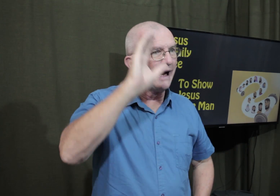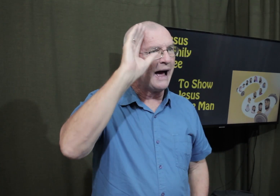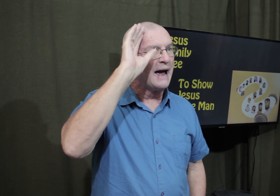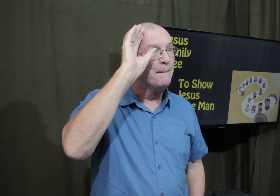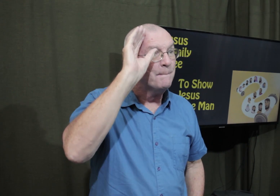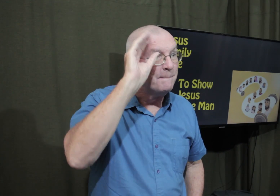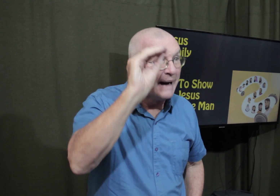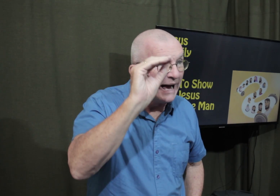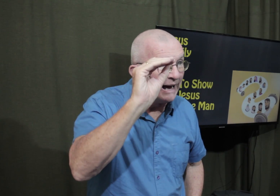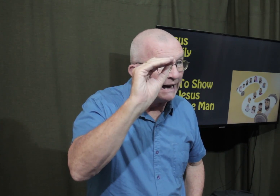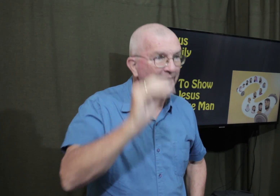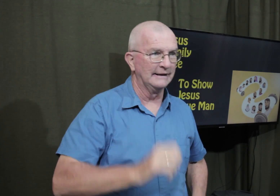man